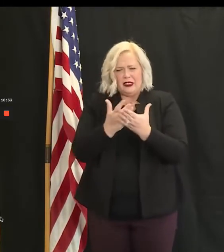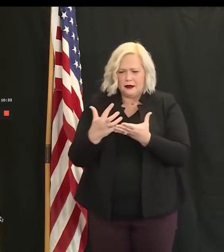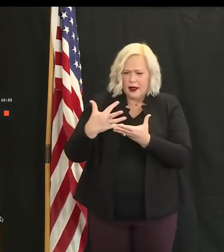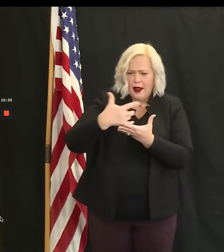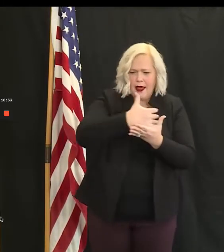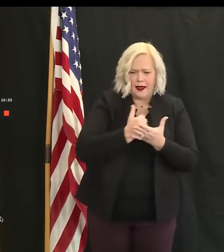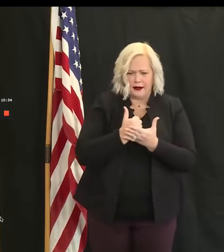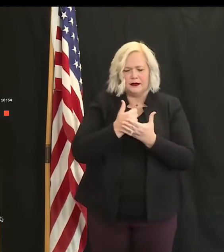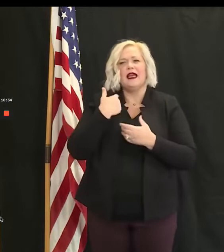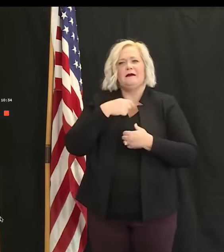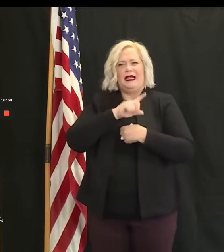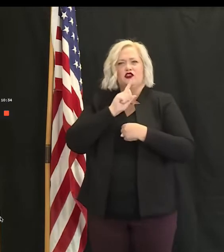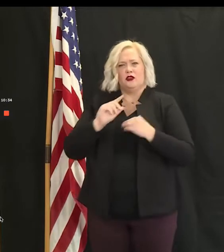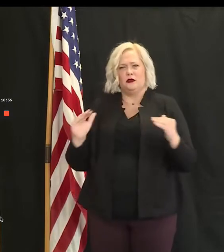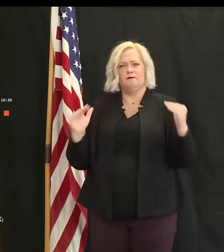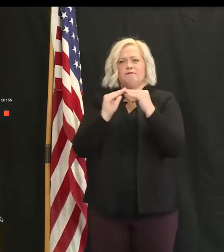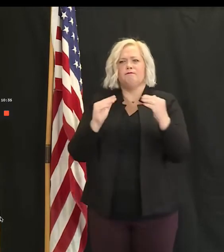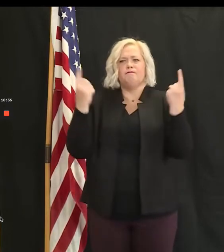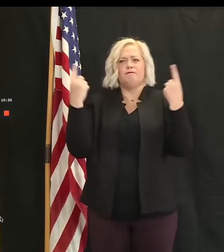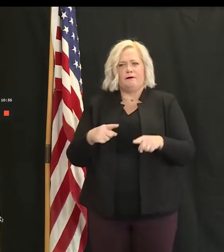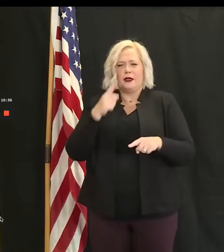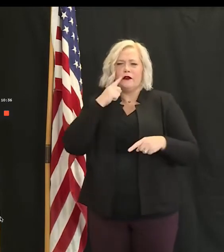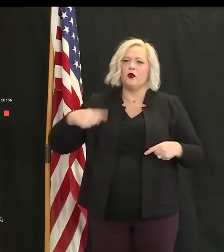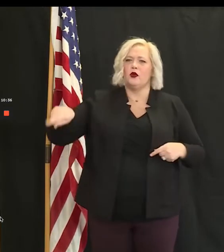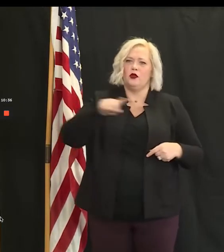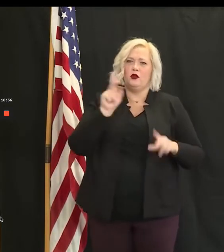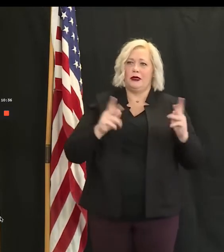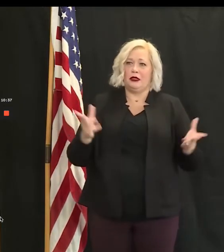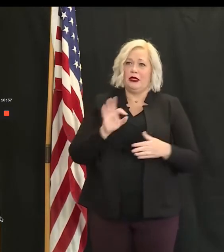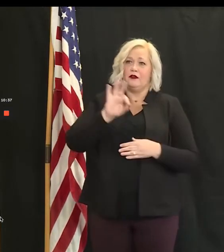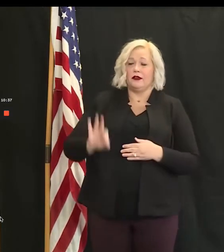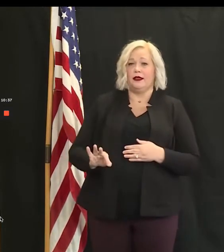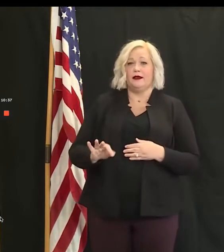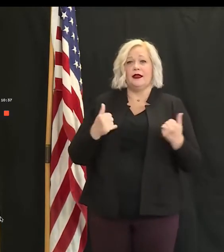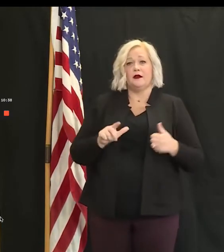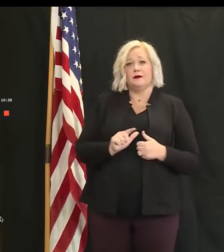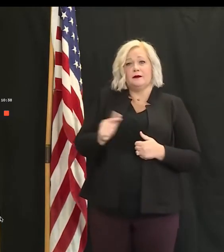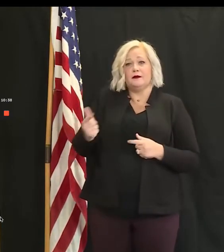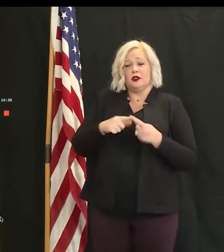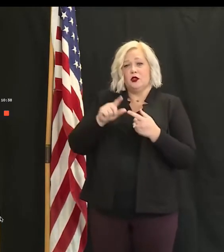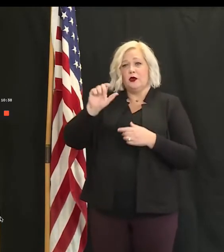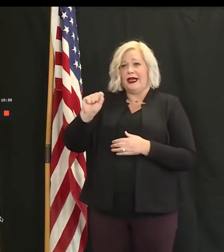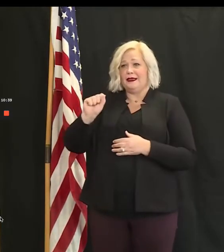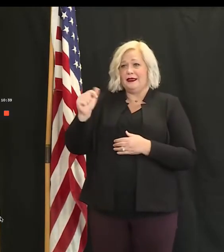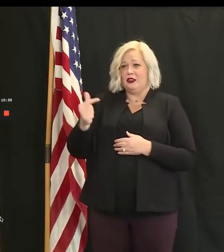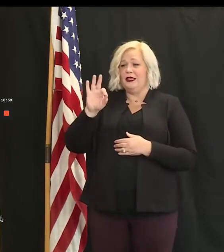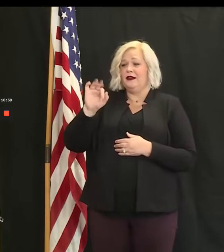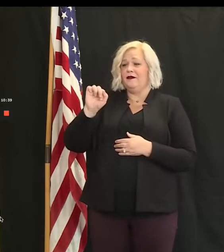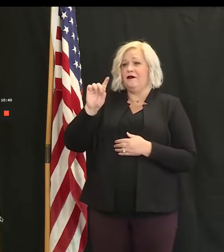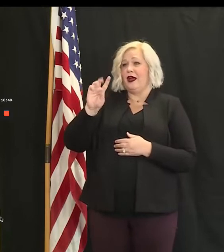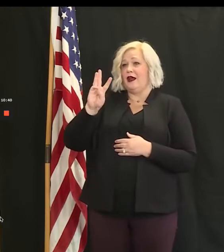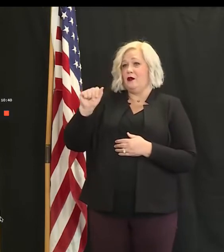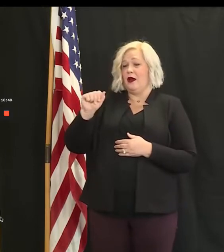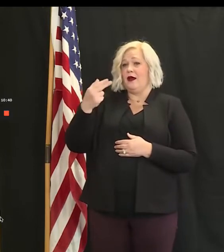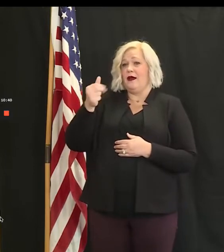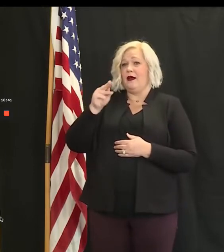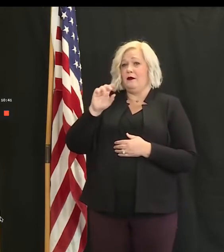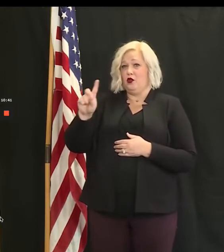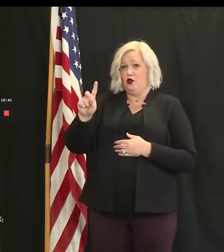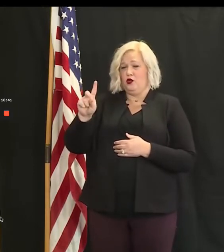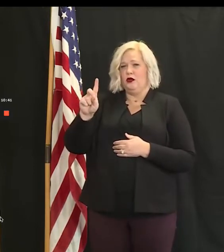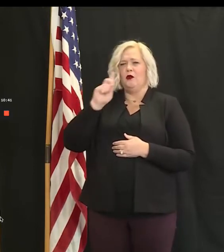vigorously pursue justice in this case for the citizens of Flint. With that, I'd like to turn it over to Solicitor General Fadwa Hammoud to discuss the